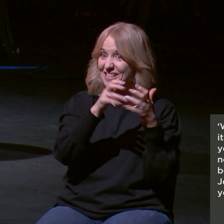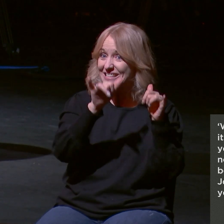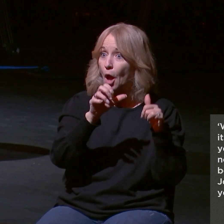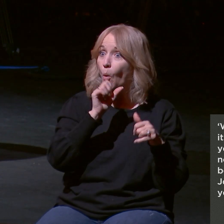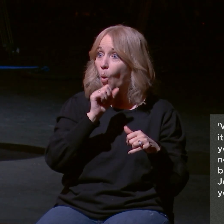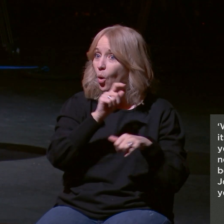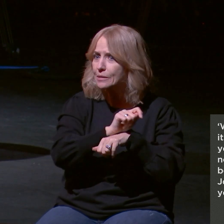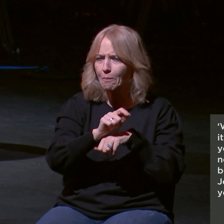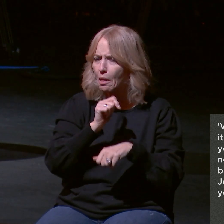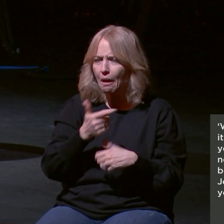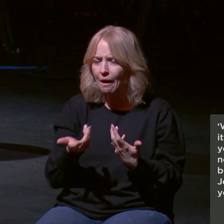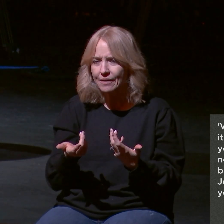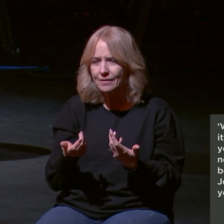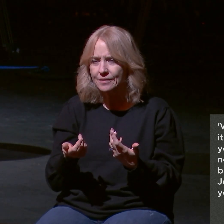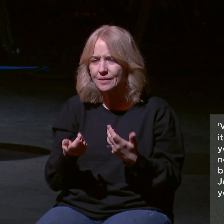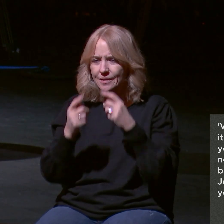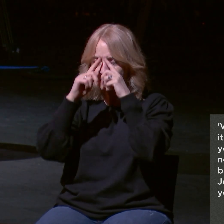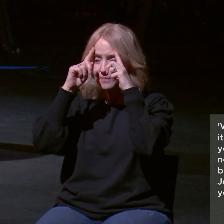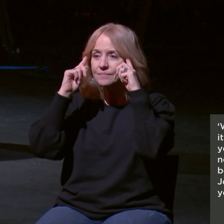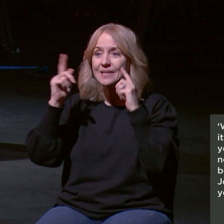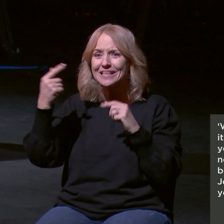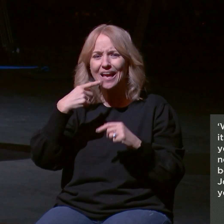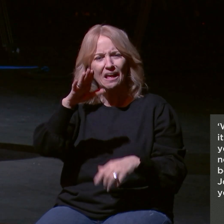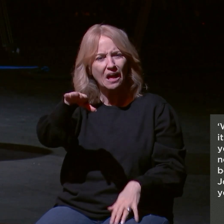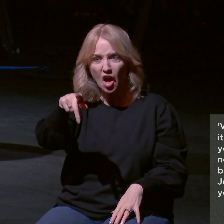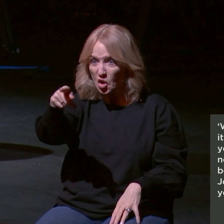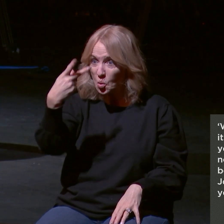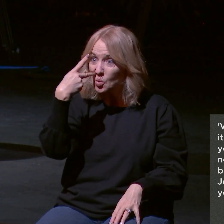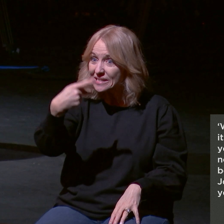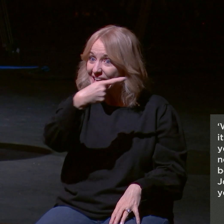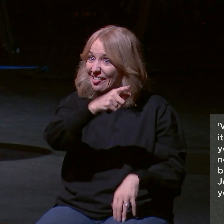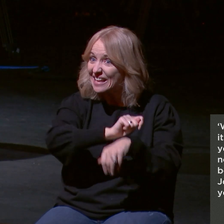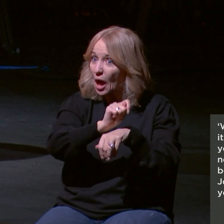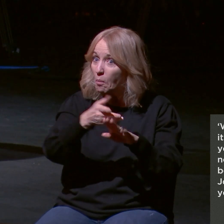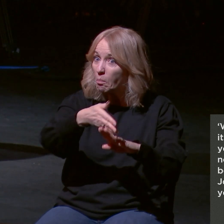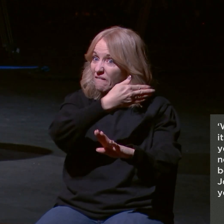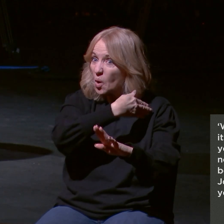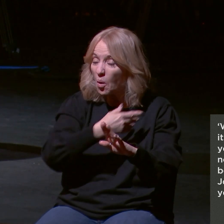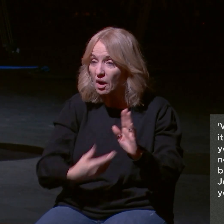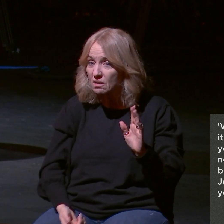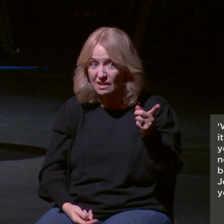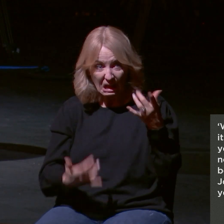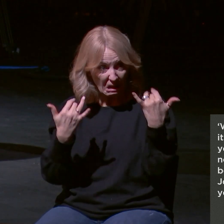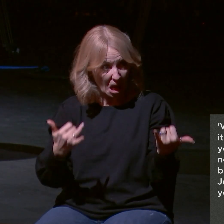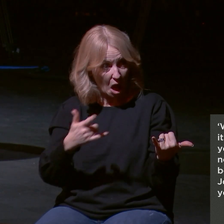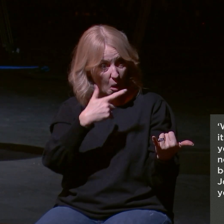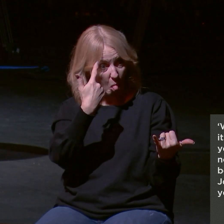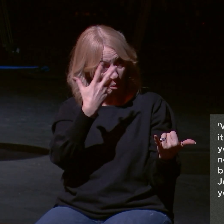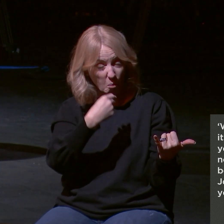in its former glory? How does it look to you now? Does it not seem to you like nothing? But now, be